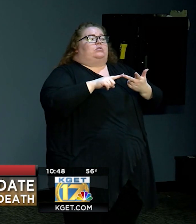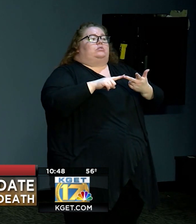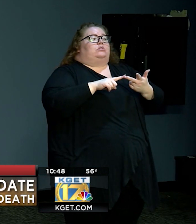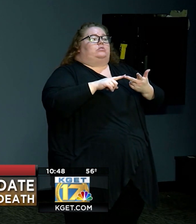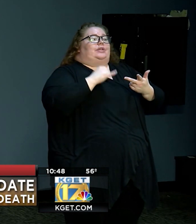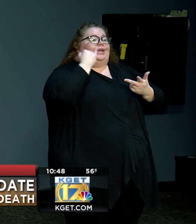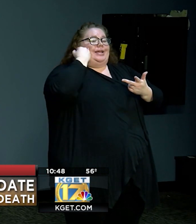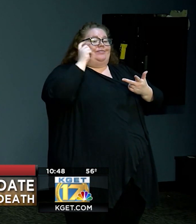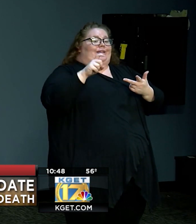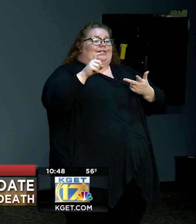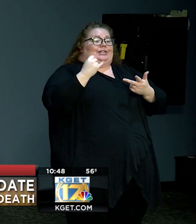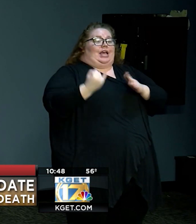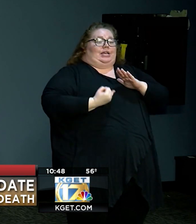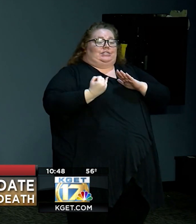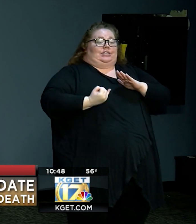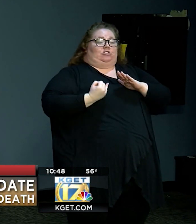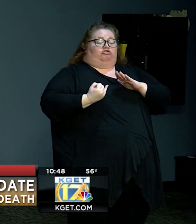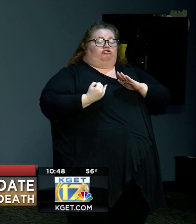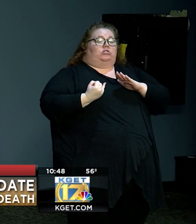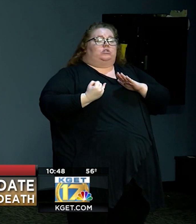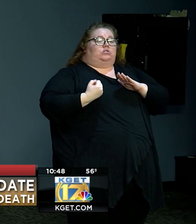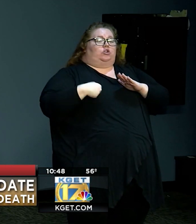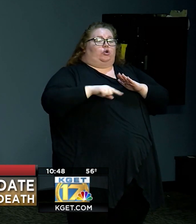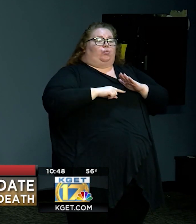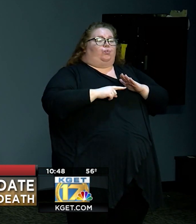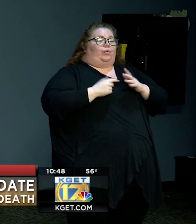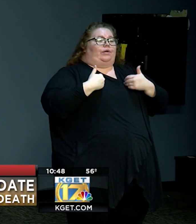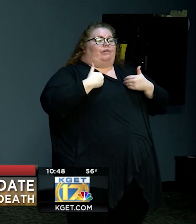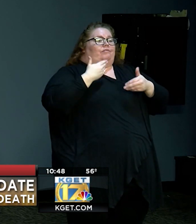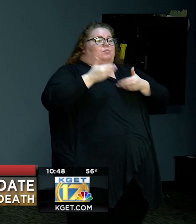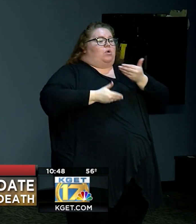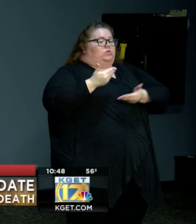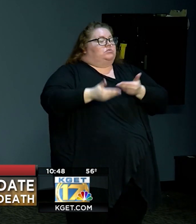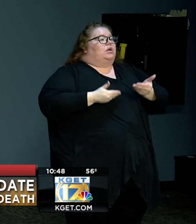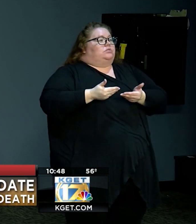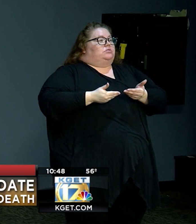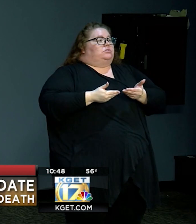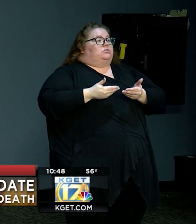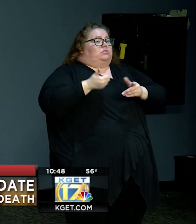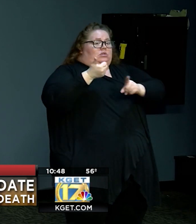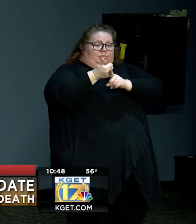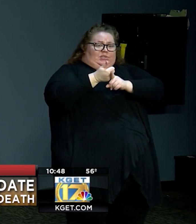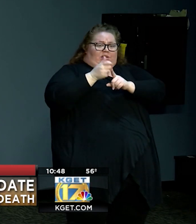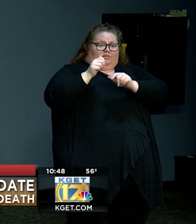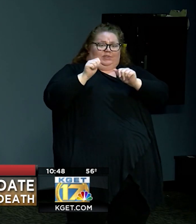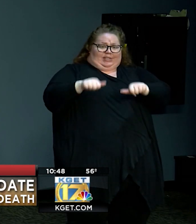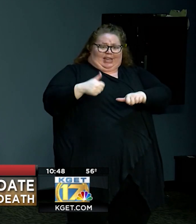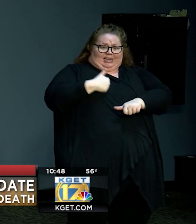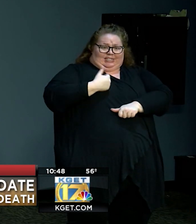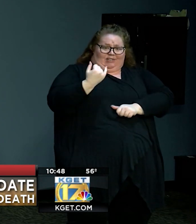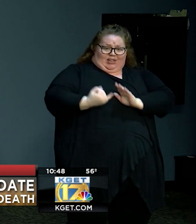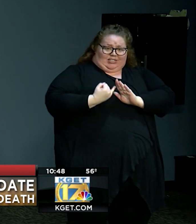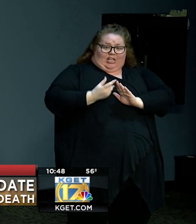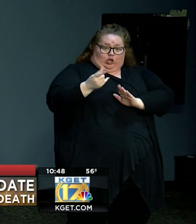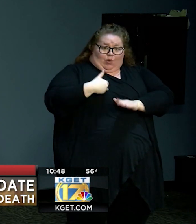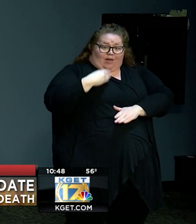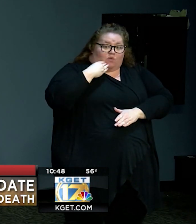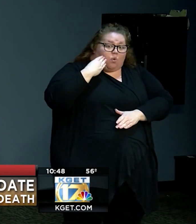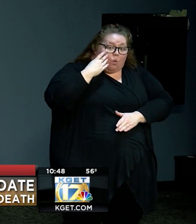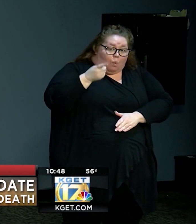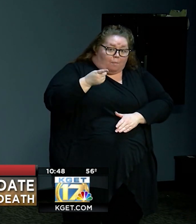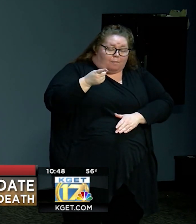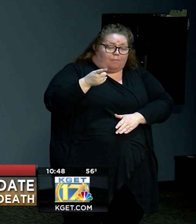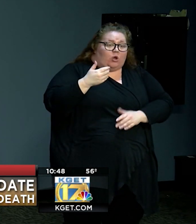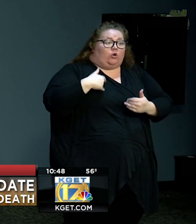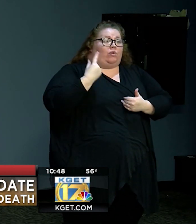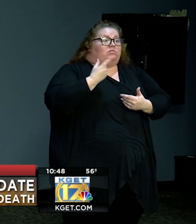be isolated, we go through a process to make sure that patient can self-isolate. Do you have a home? Yes, you can go back to. Do you have